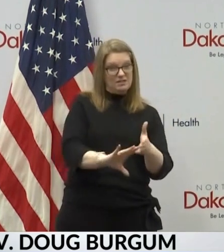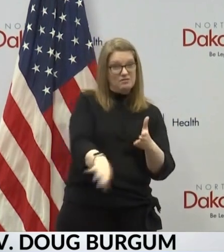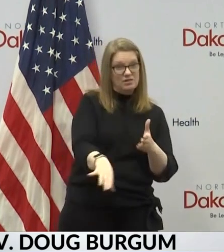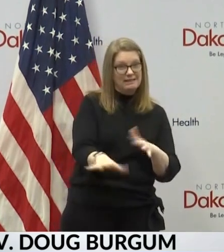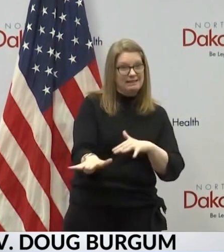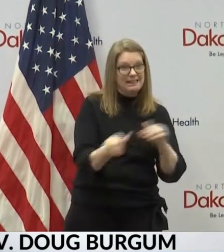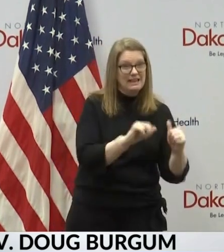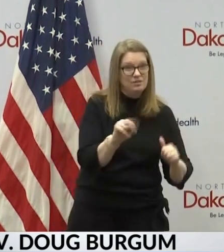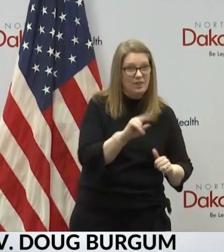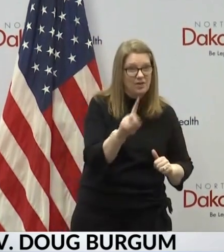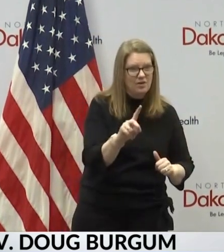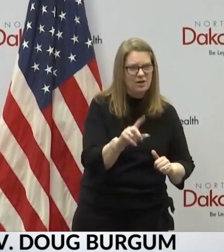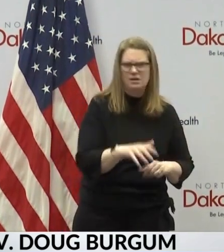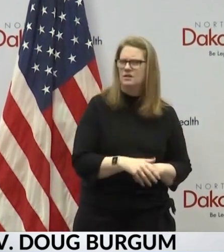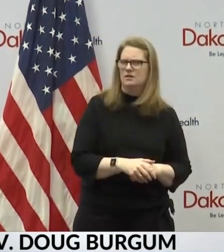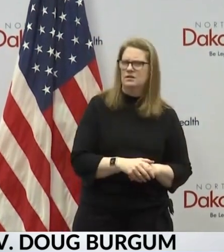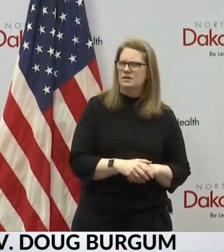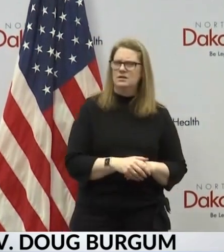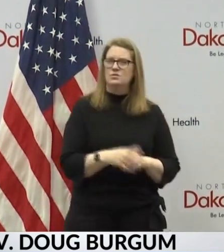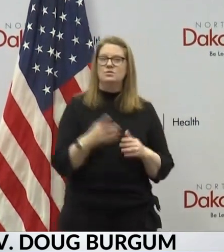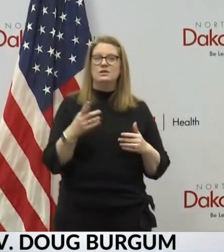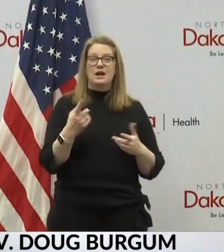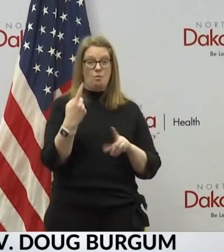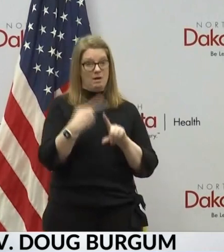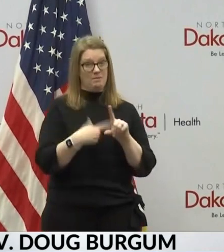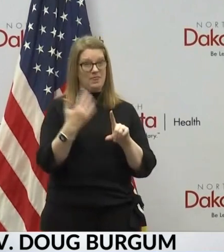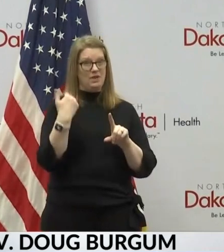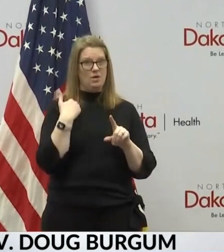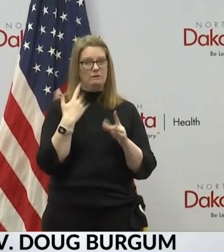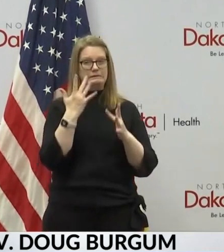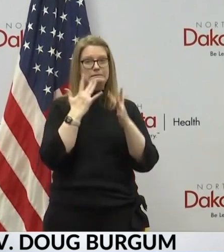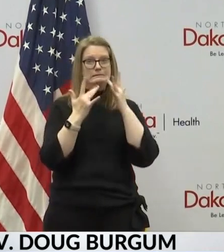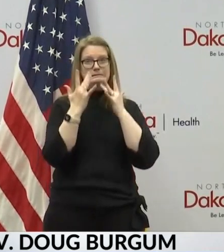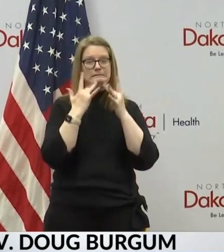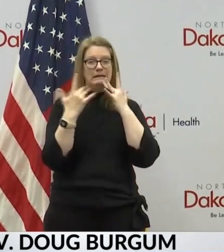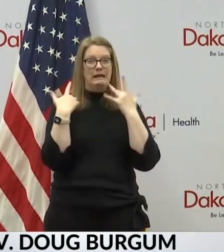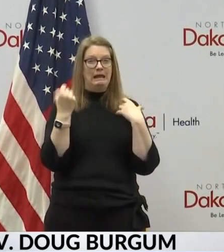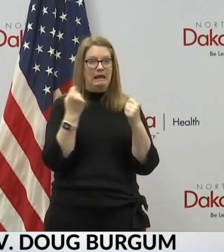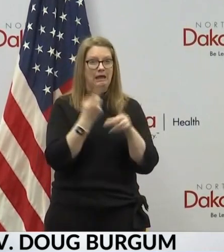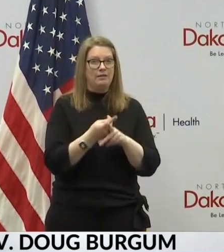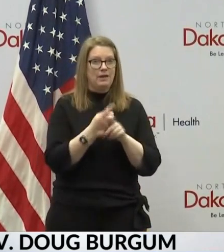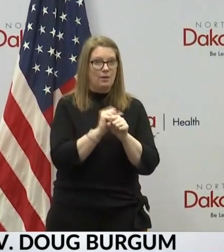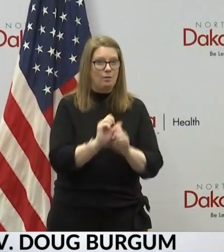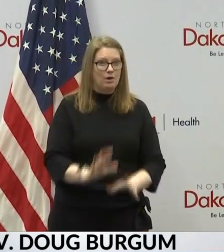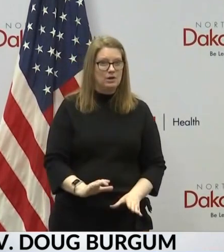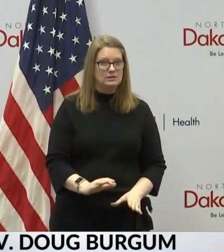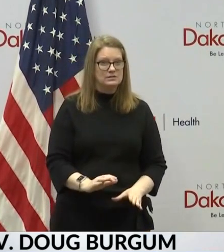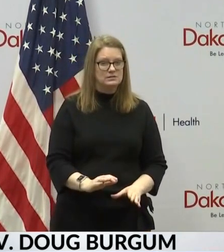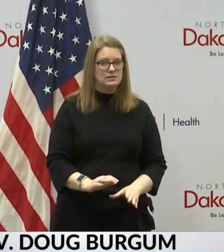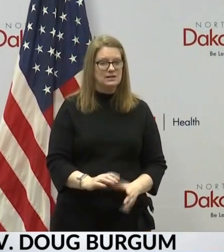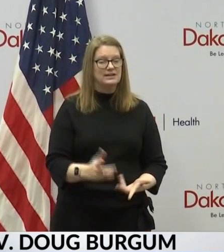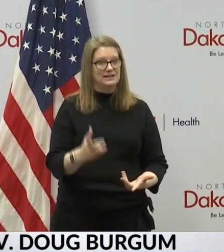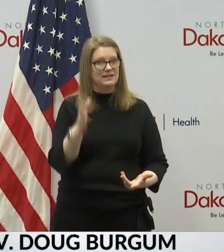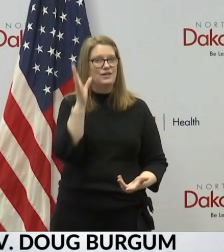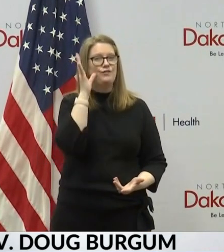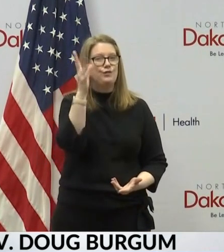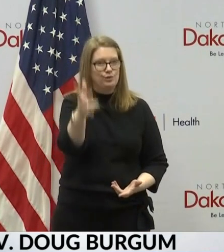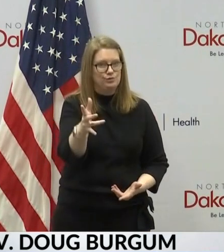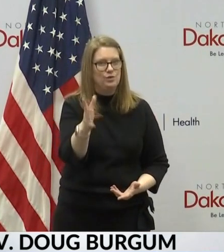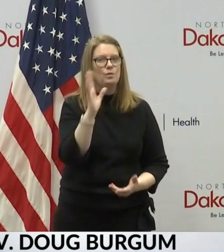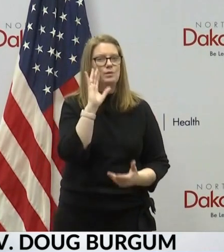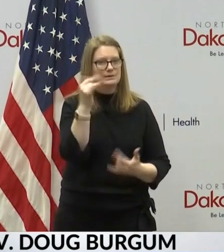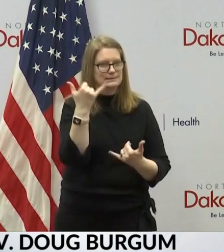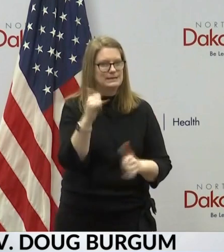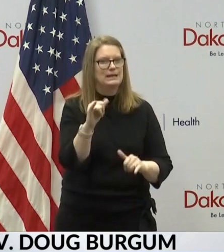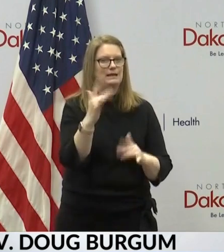had a shortage of healthcare workers in North Dakota a month ago, and I'm guessing that in the future we're going to still have a shortage as opposed to a